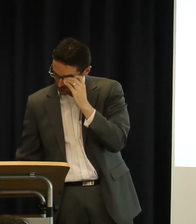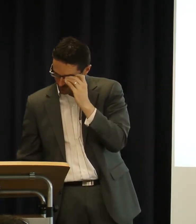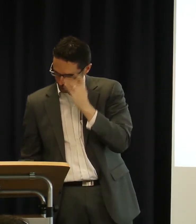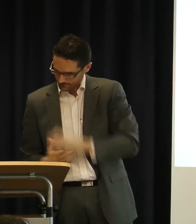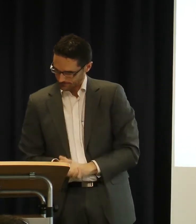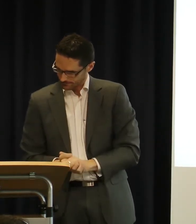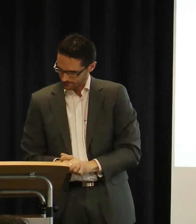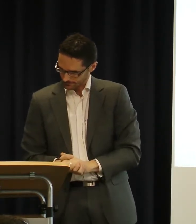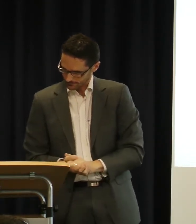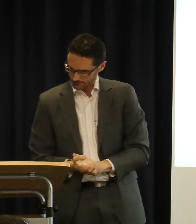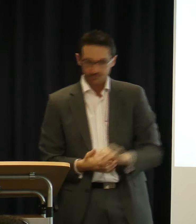today.